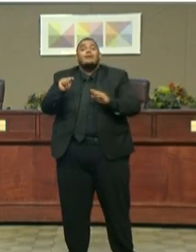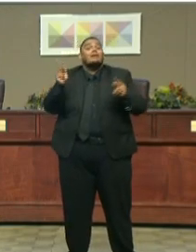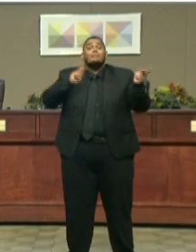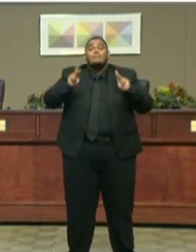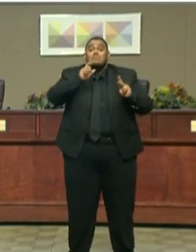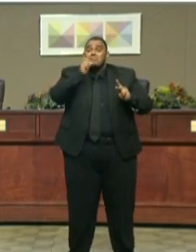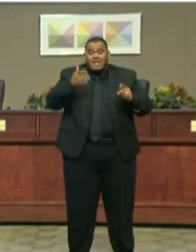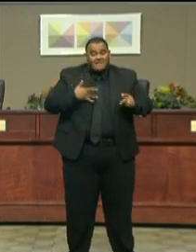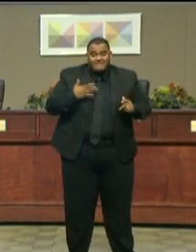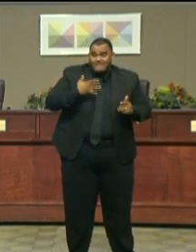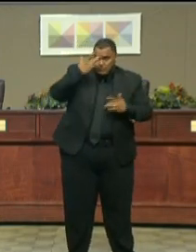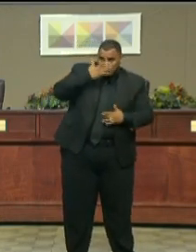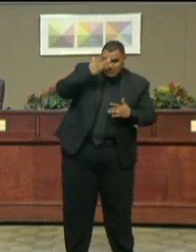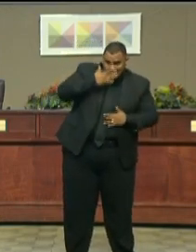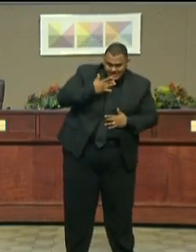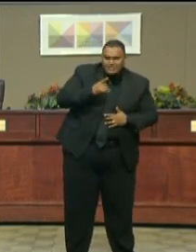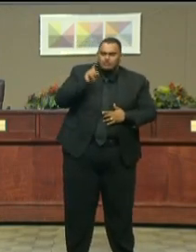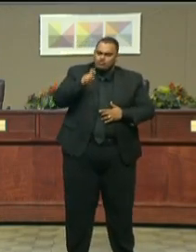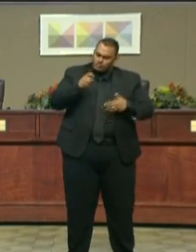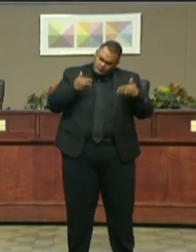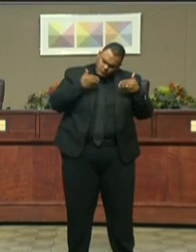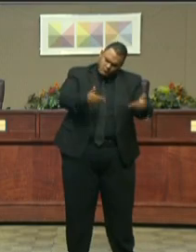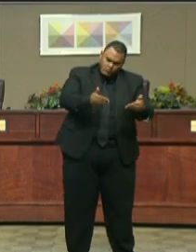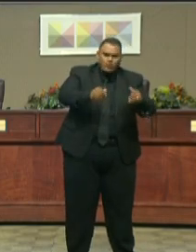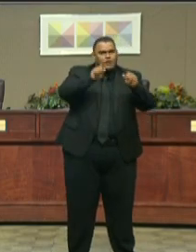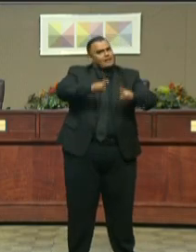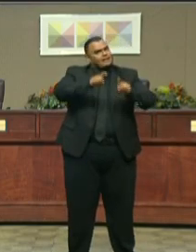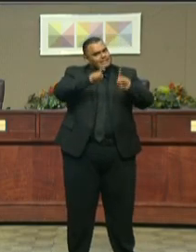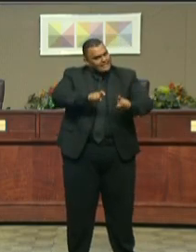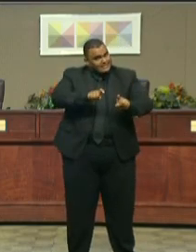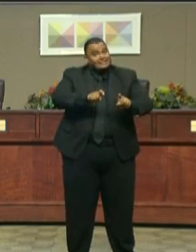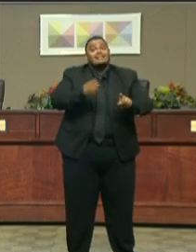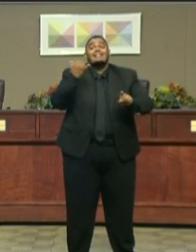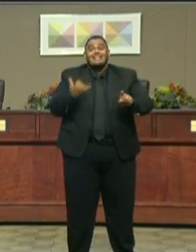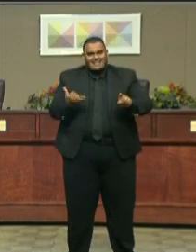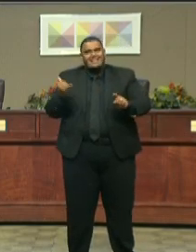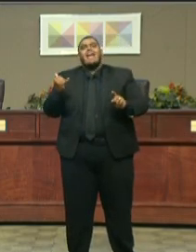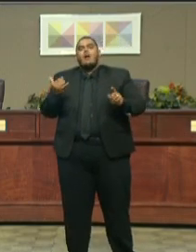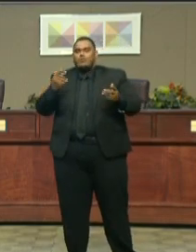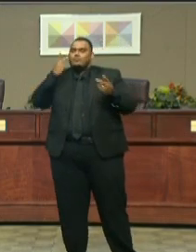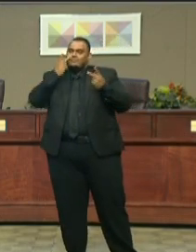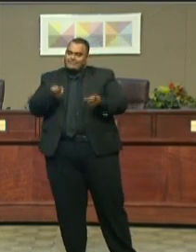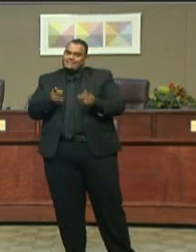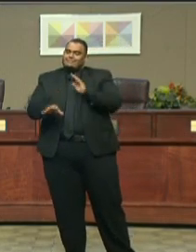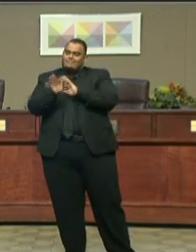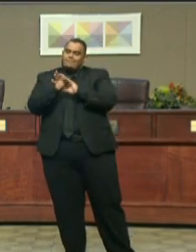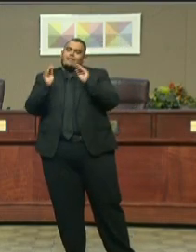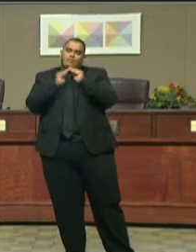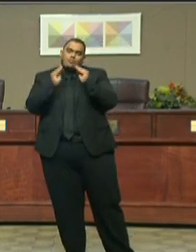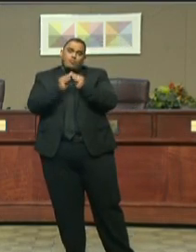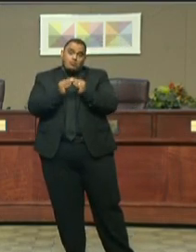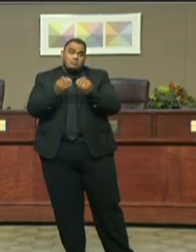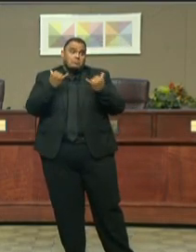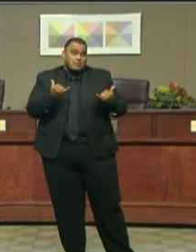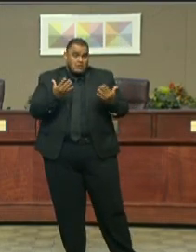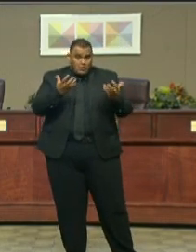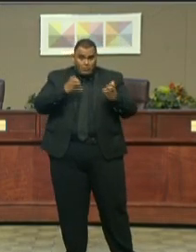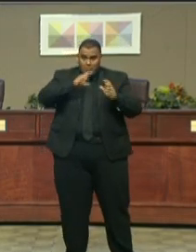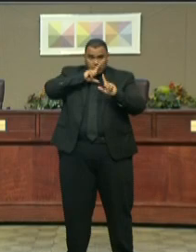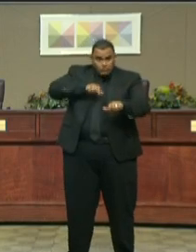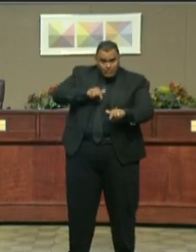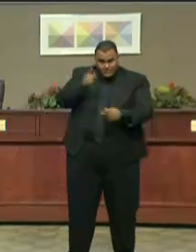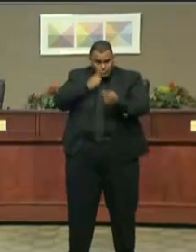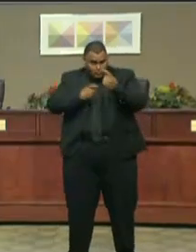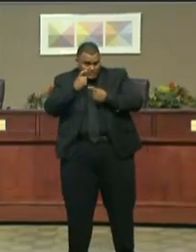are getting tested, and that may explain some of the data that we have seen. With that, would you like me to answer any questions right